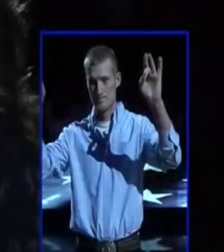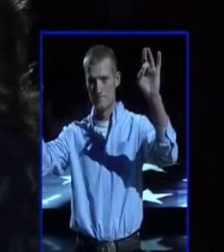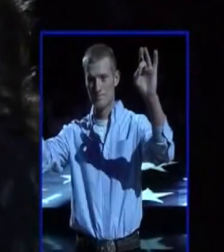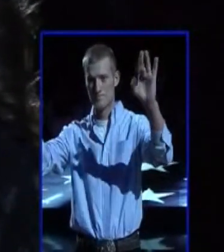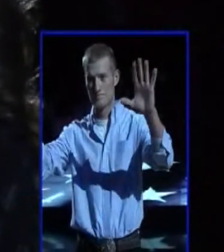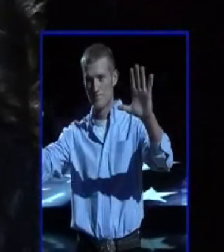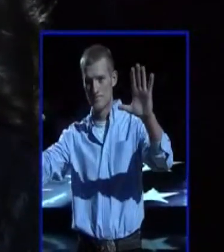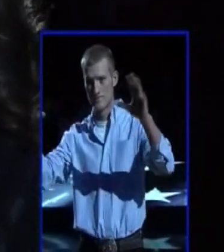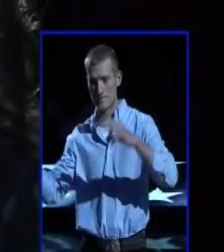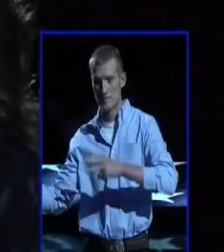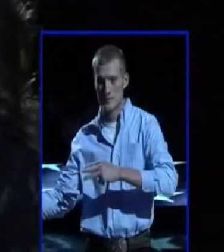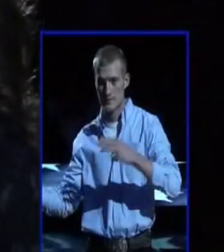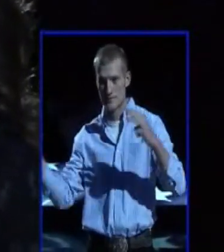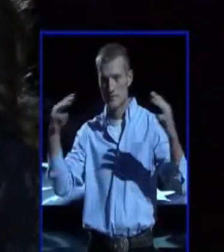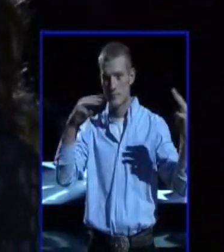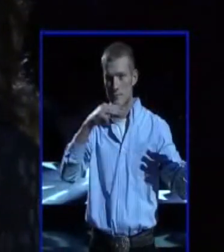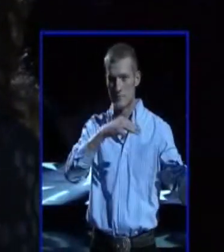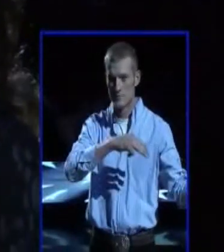perilous